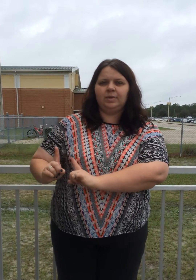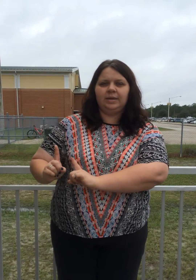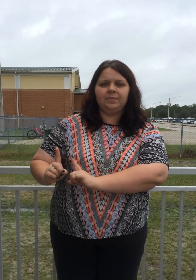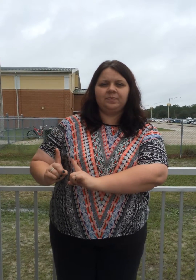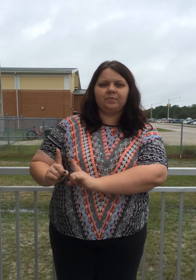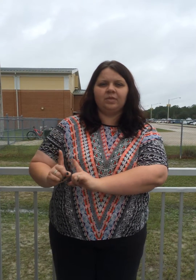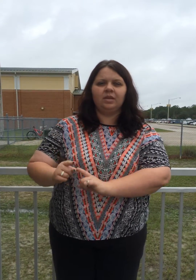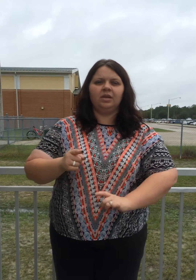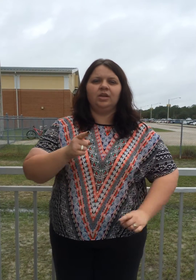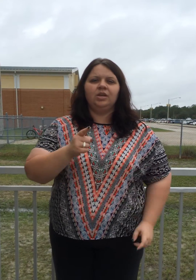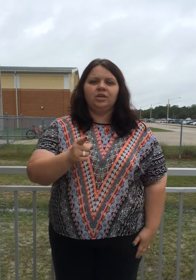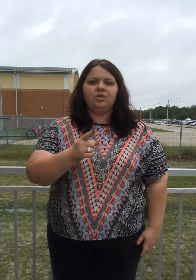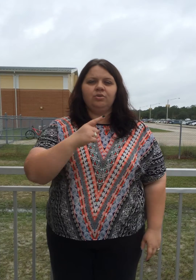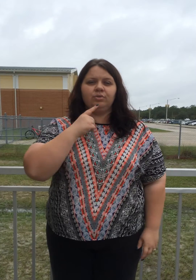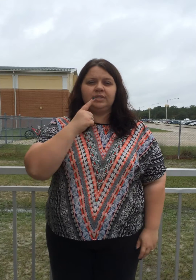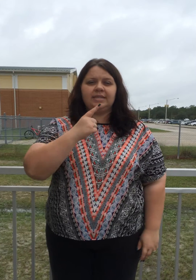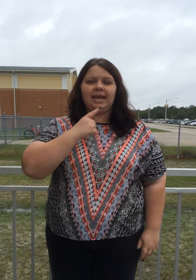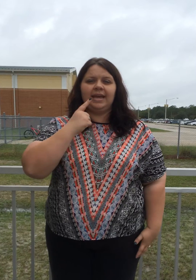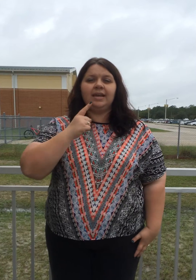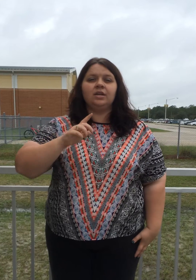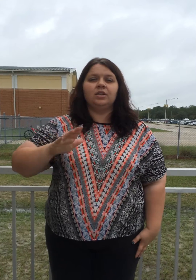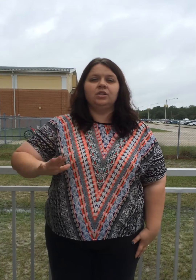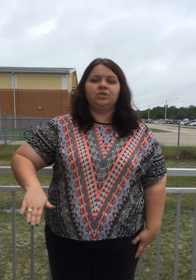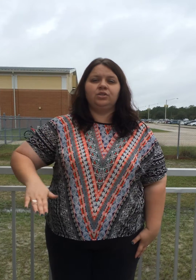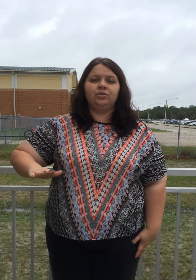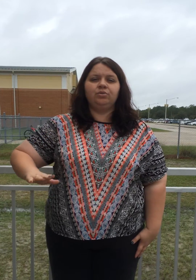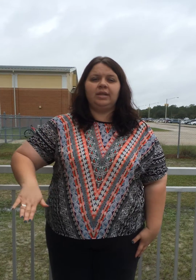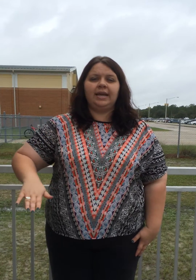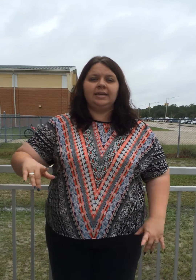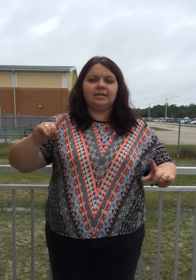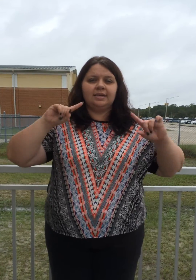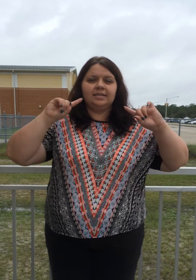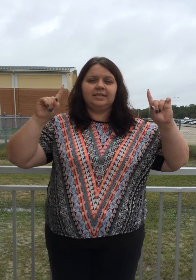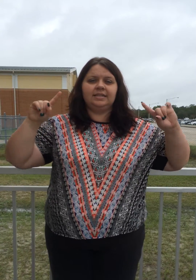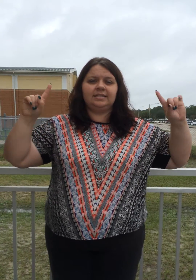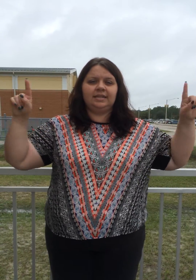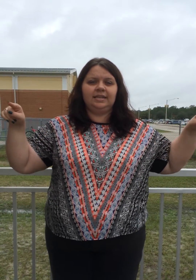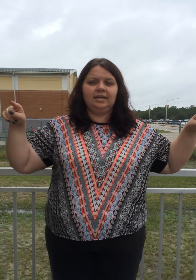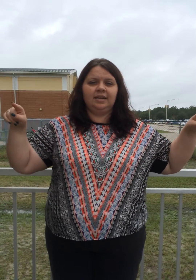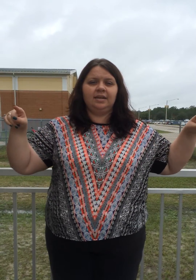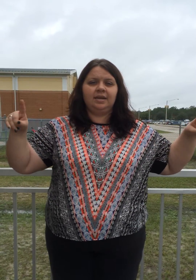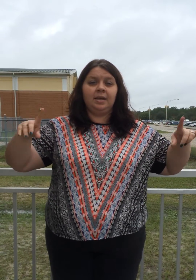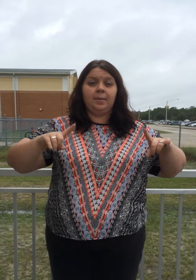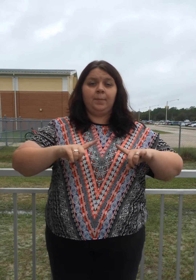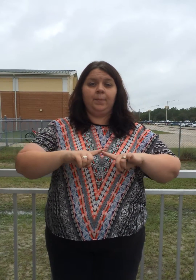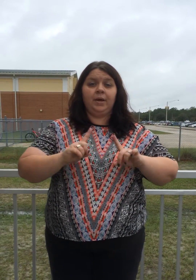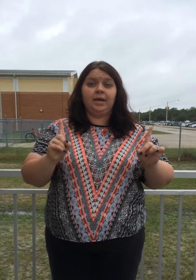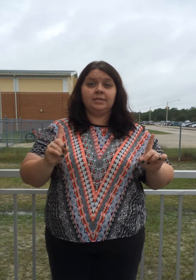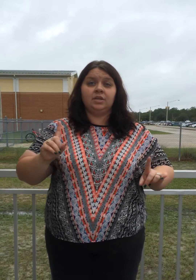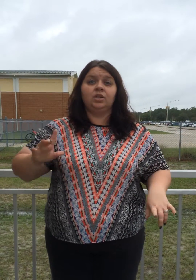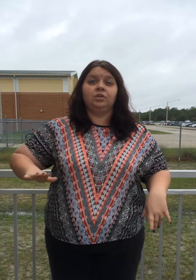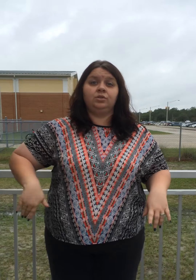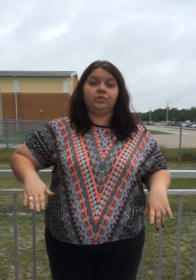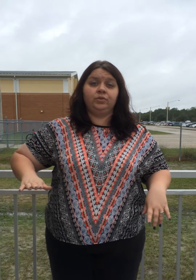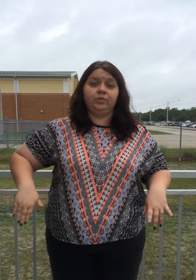me, you say too late succeed, but too